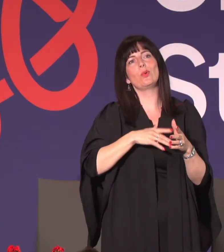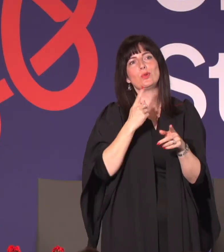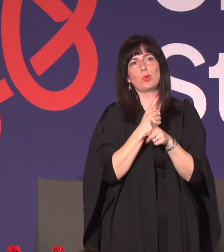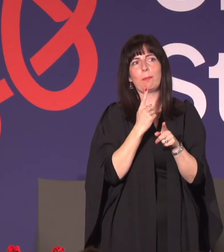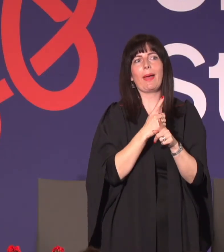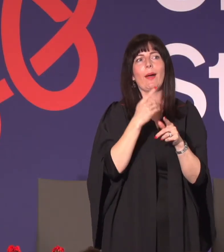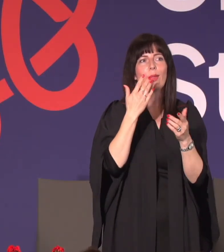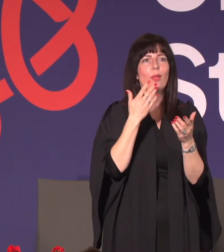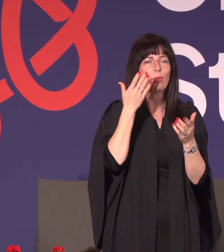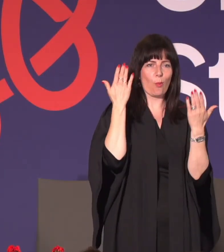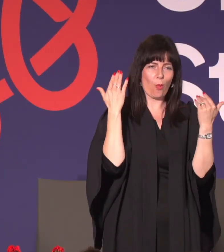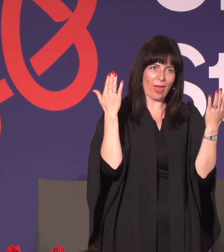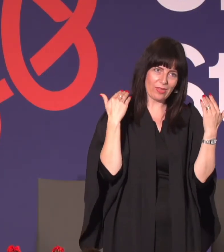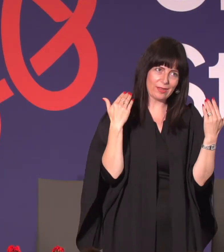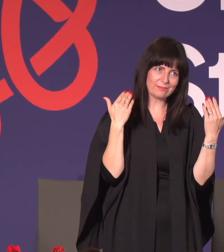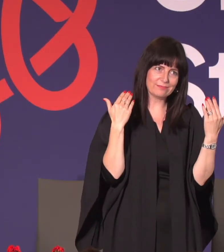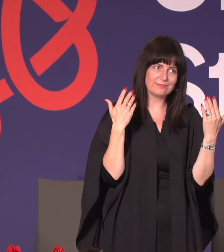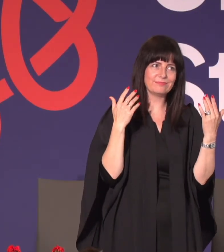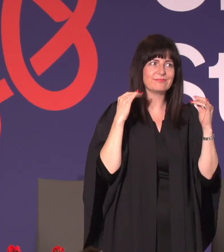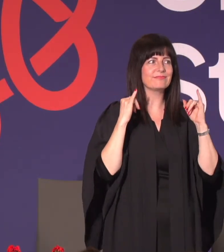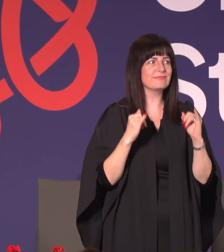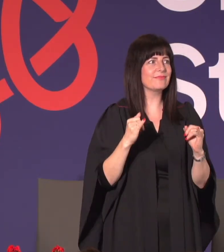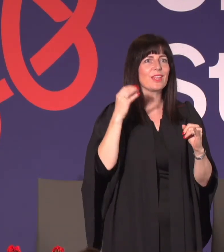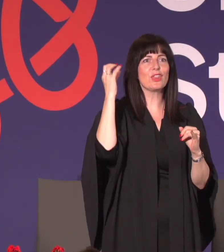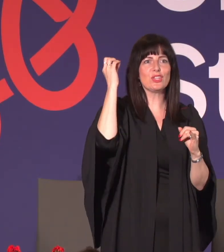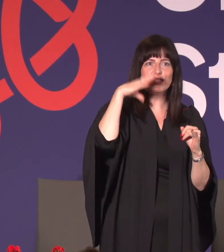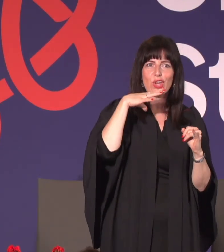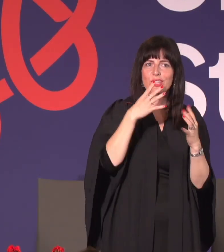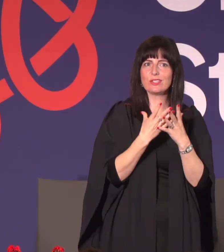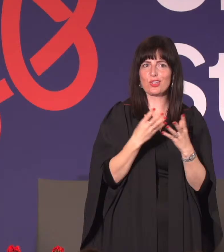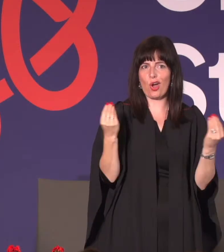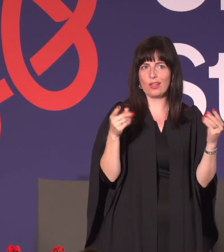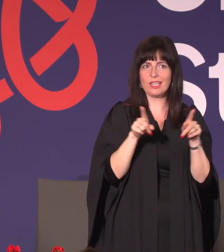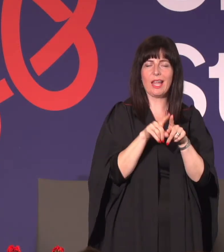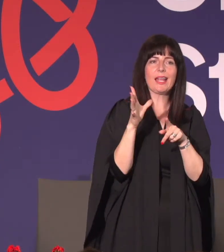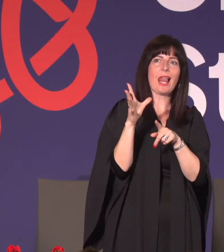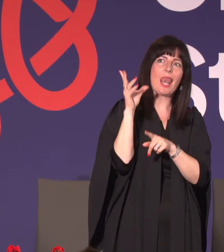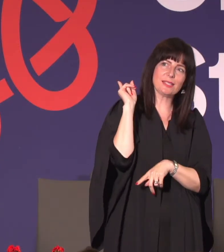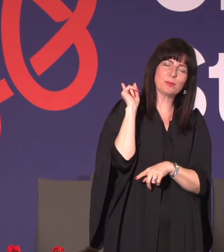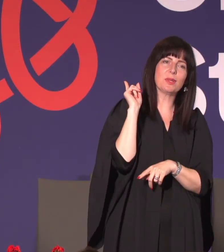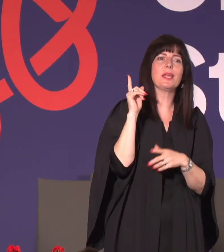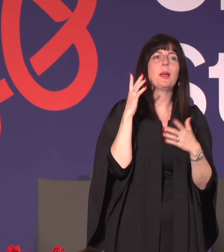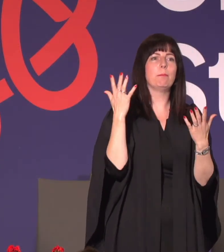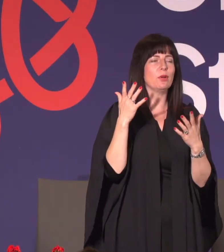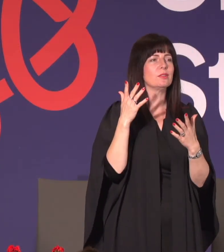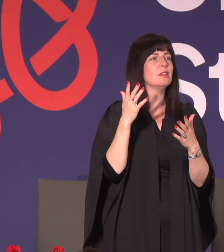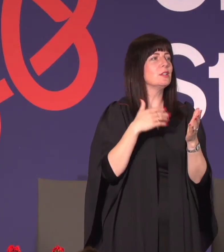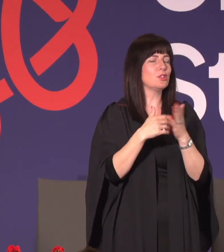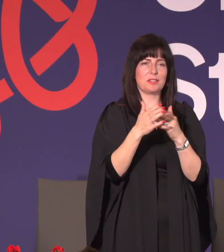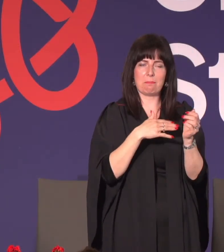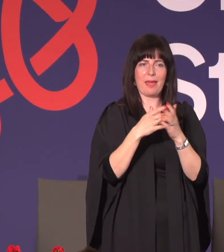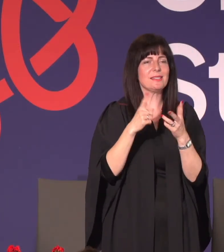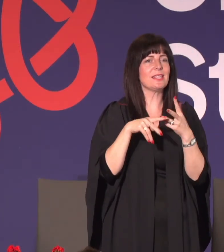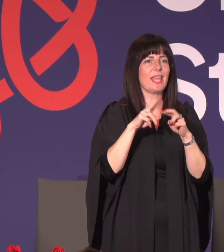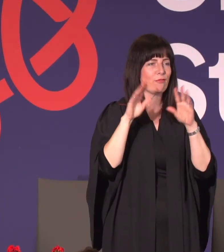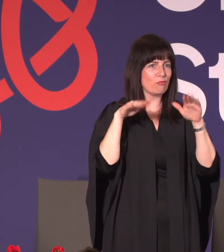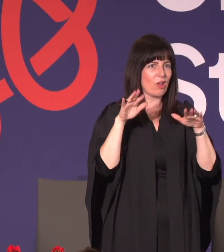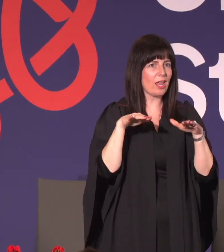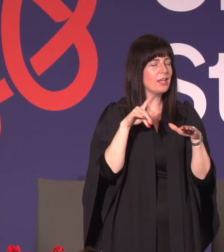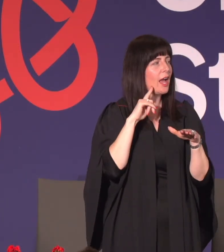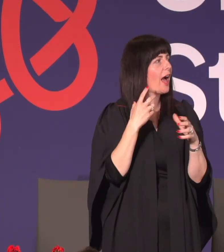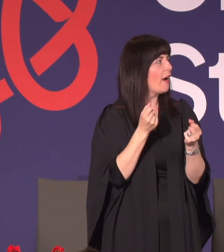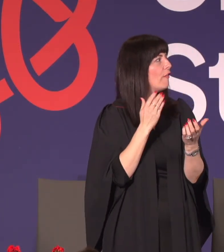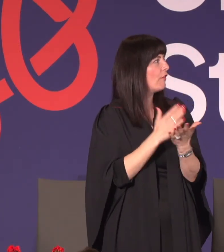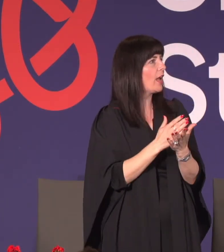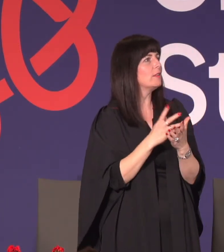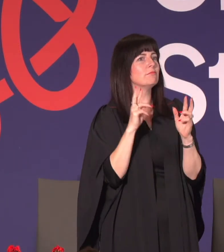whilst we don't have the glorious sunny heat wave of last week, rain will not stop playing. I have faith it's looking pretty good.